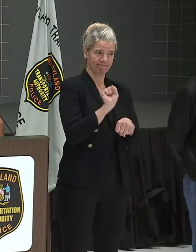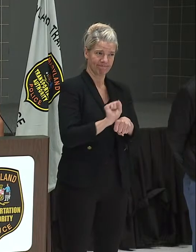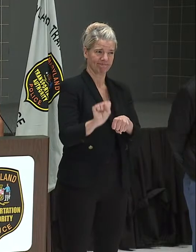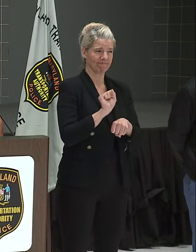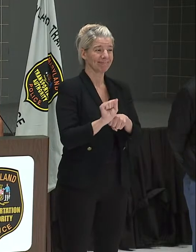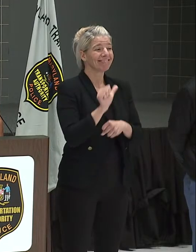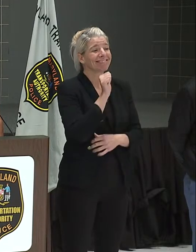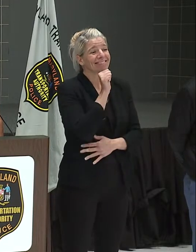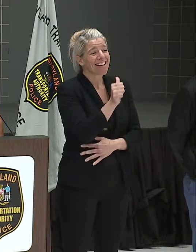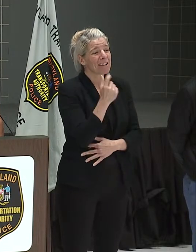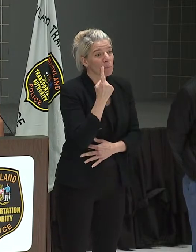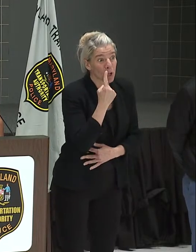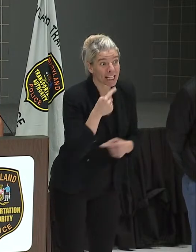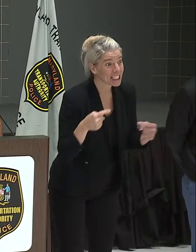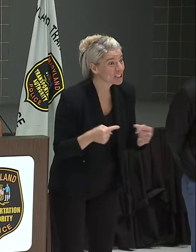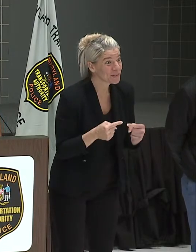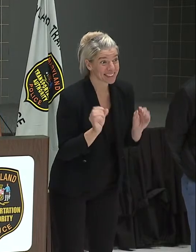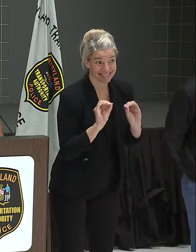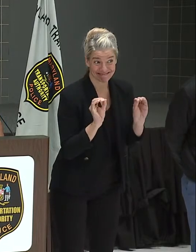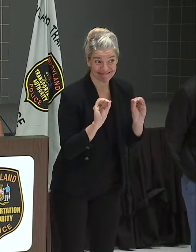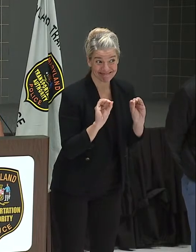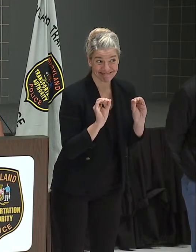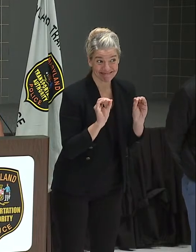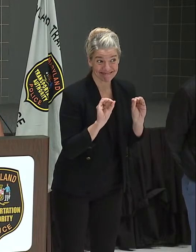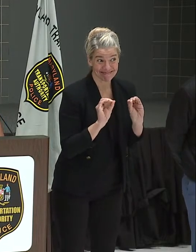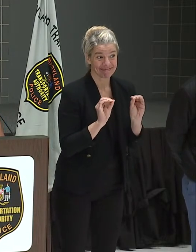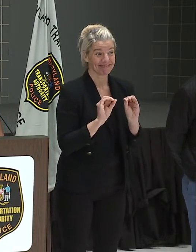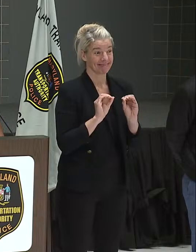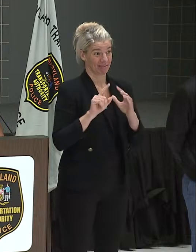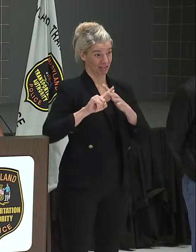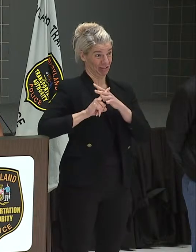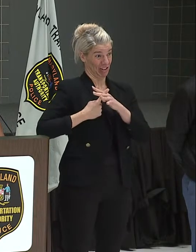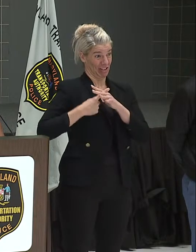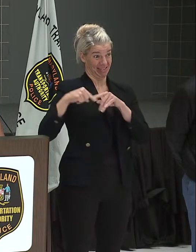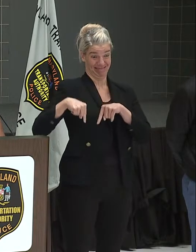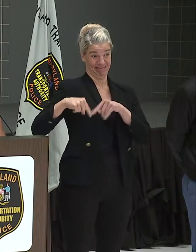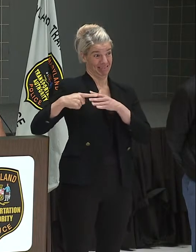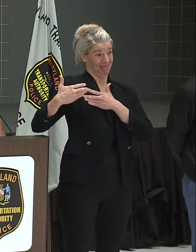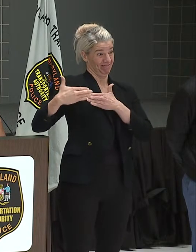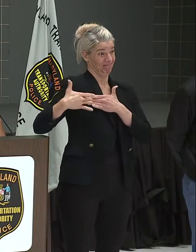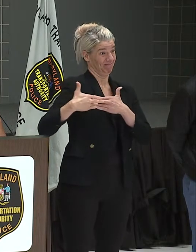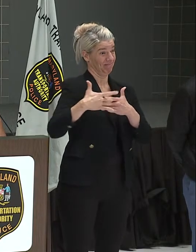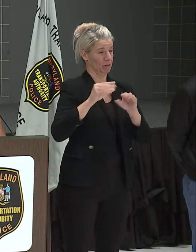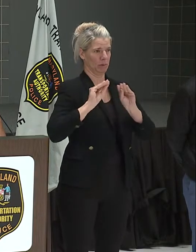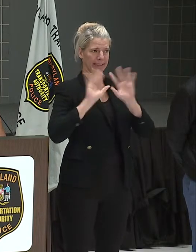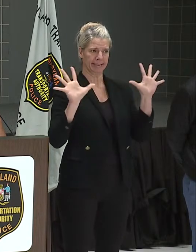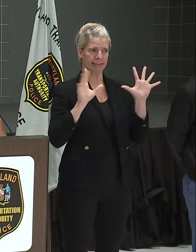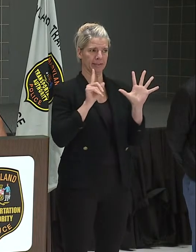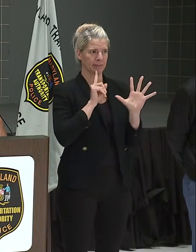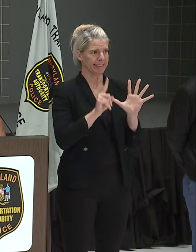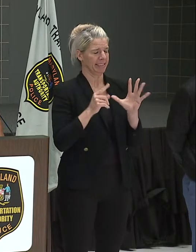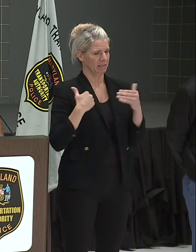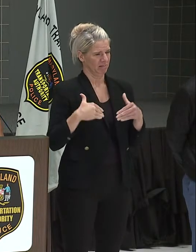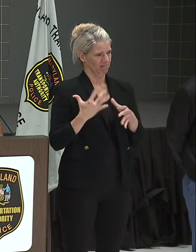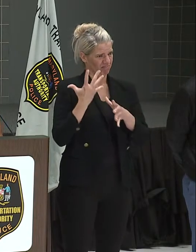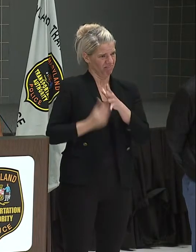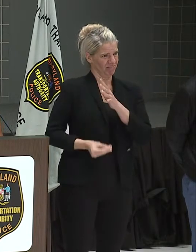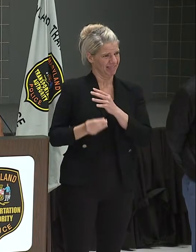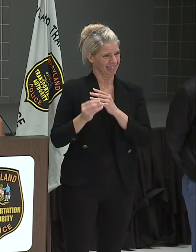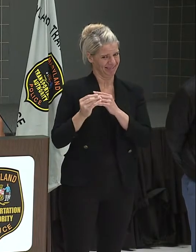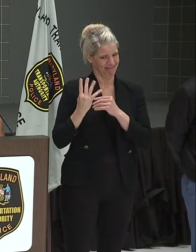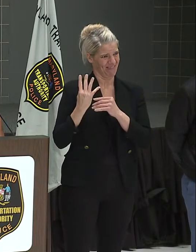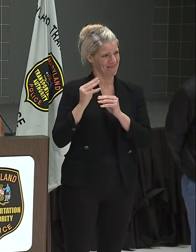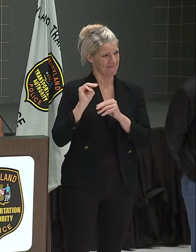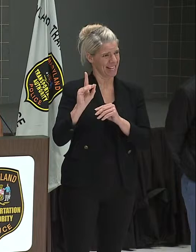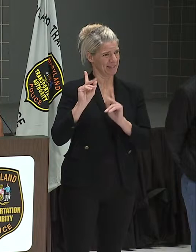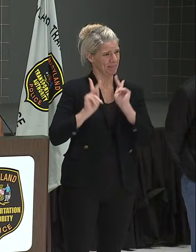injury. When we started this operation, you know, we said clearly that we lost 4 Marylanders. We're